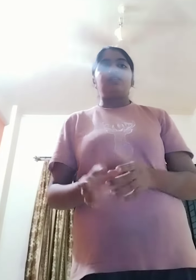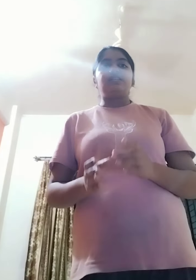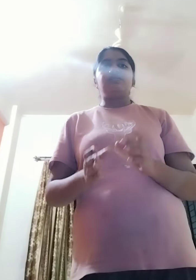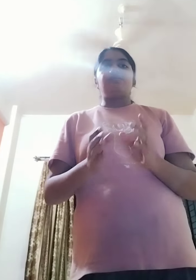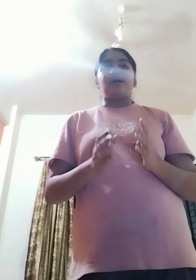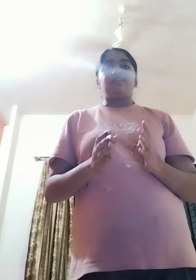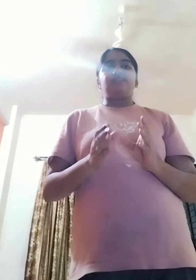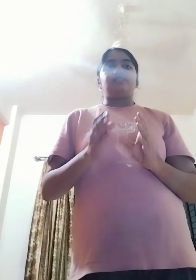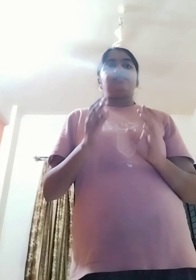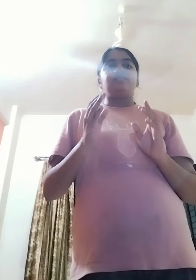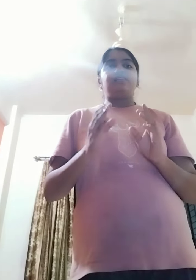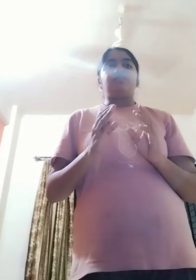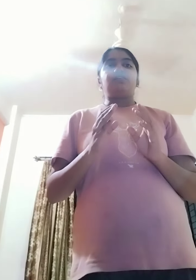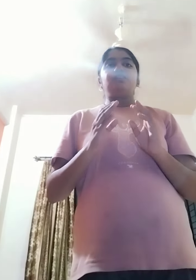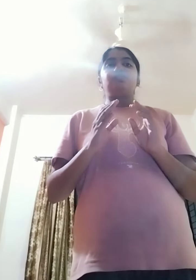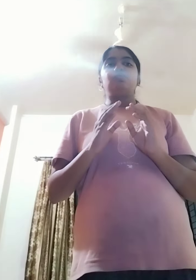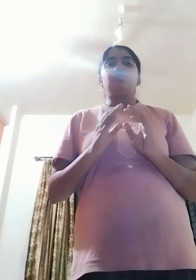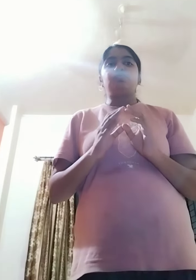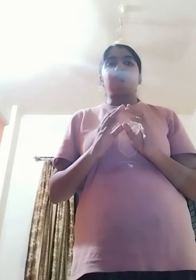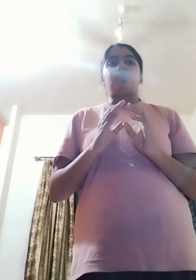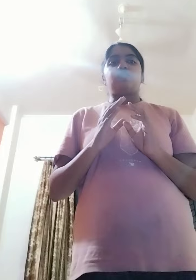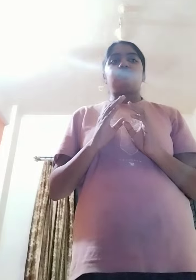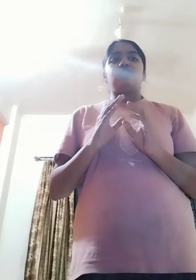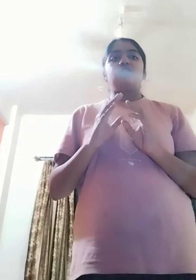this parenthesis keyword is used for the